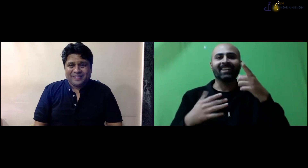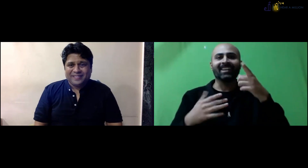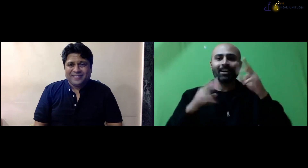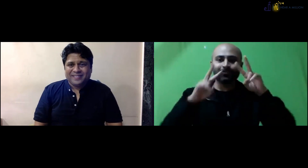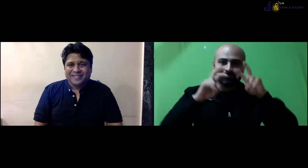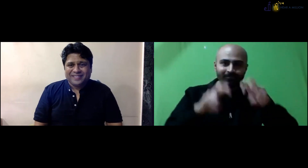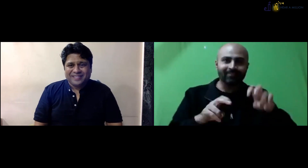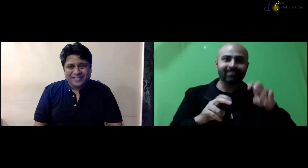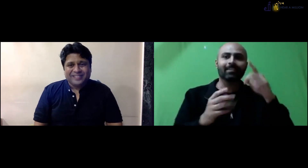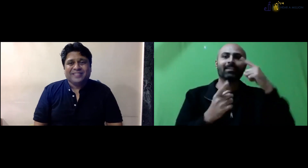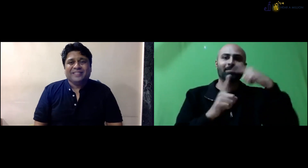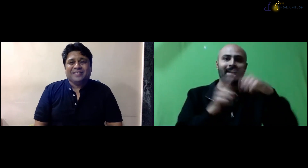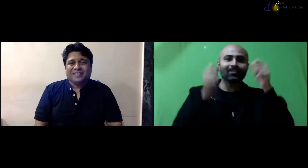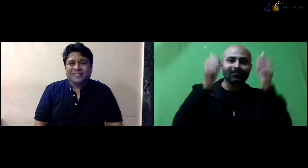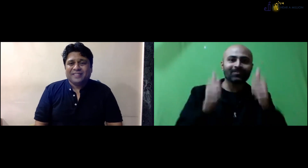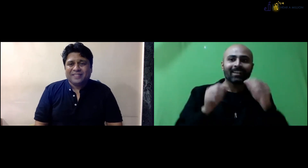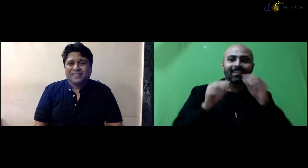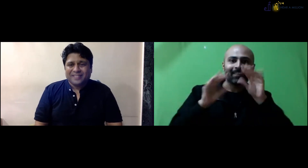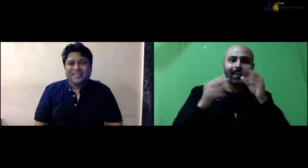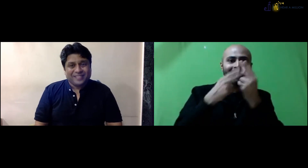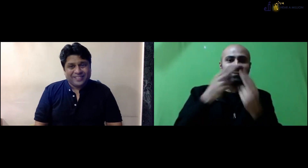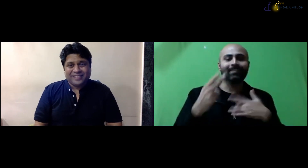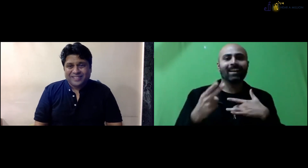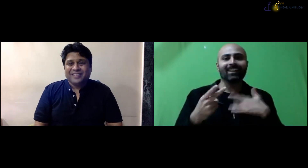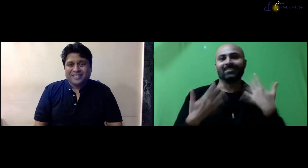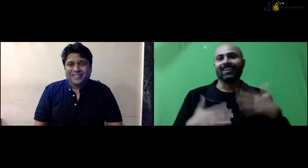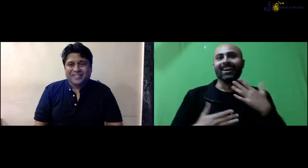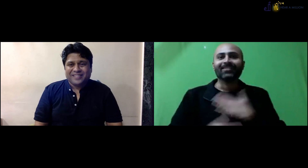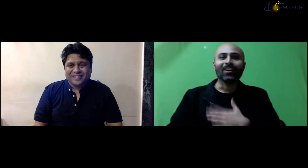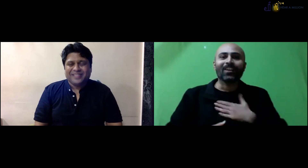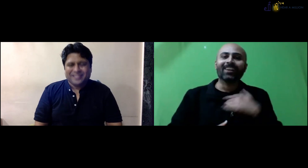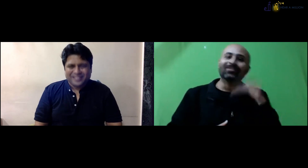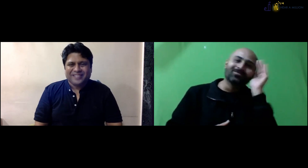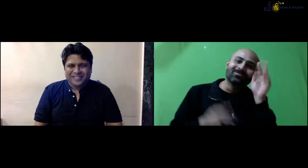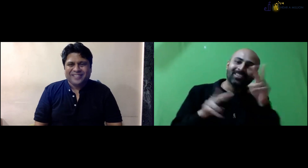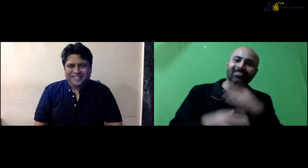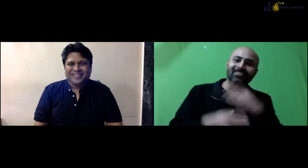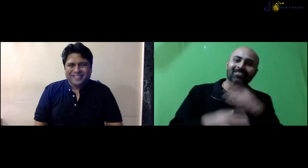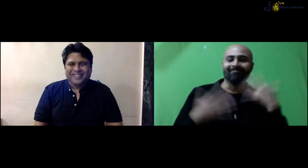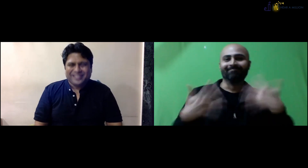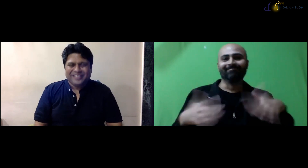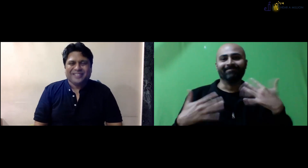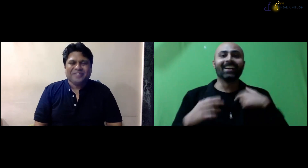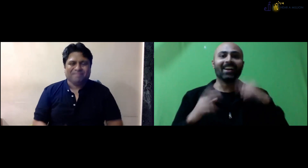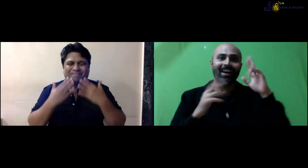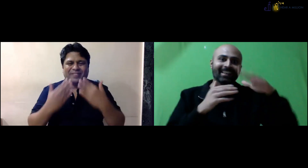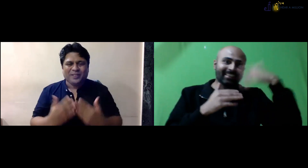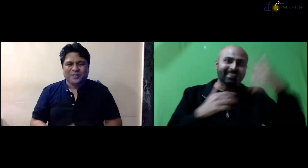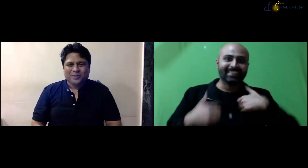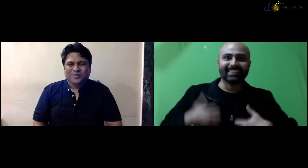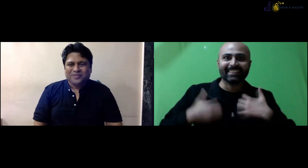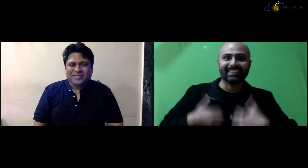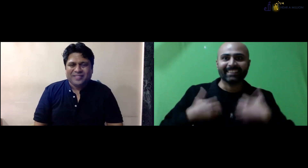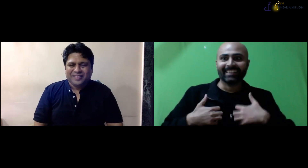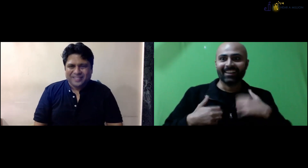here, Sunil, your presentation just wow, and also the result, the recommendation you informed us. It was so lovely